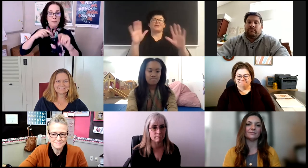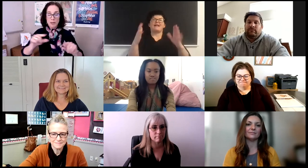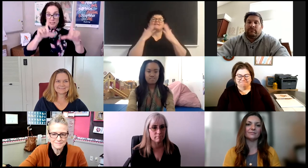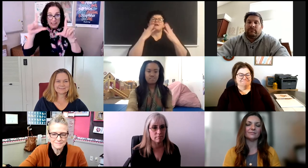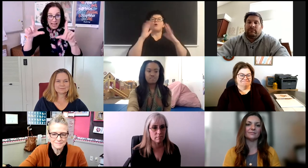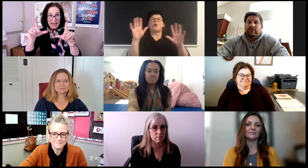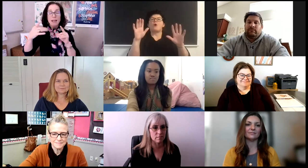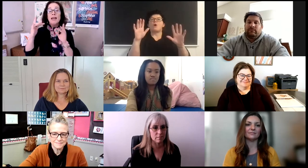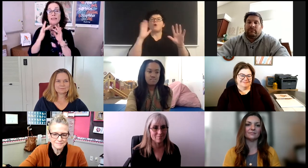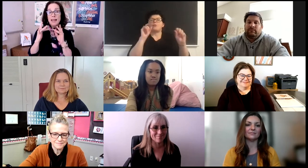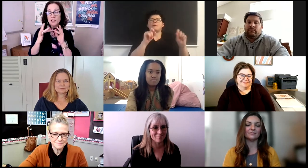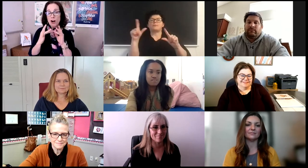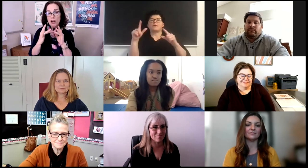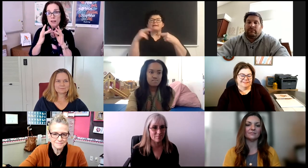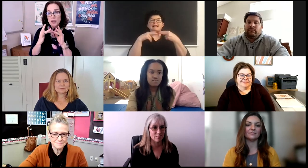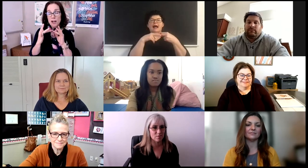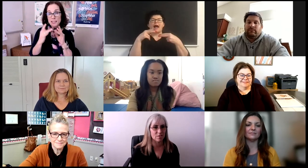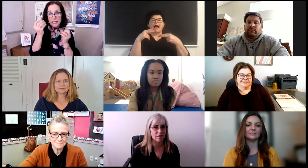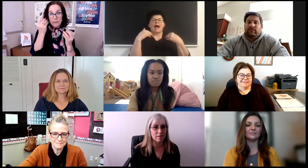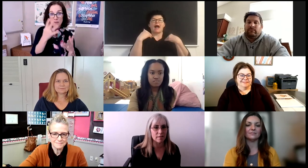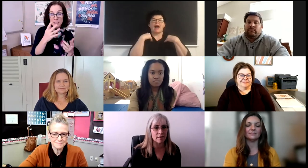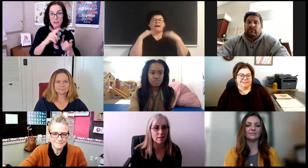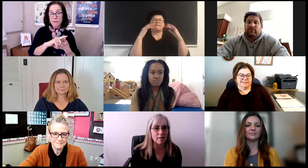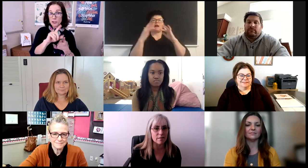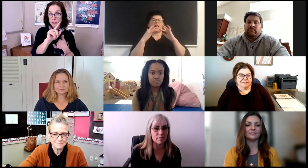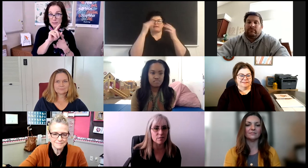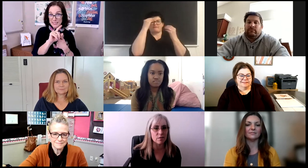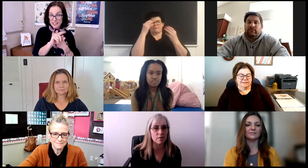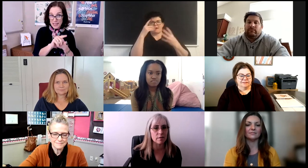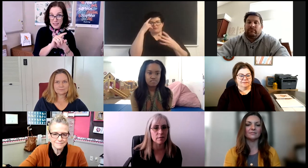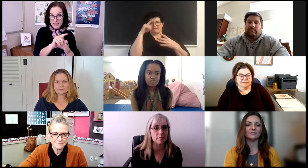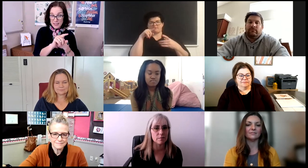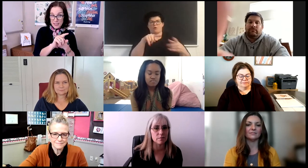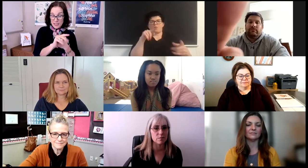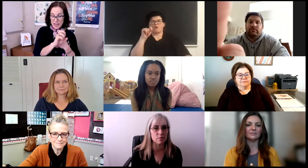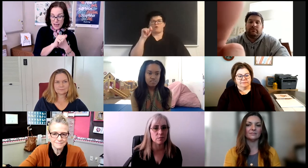I'm going to put up a slide that has the contact information for Teresa